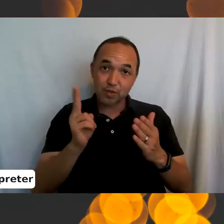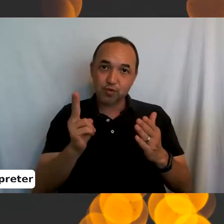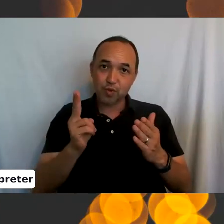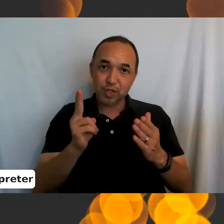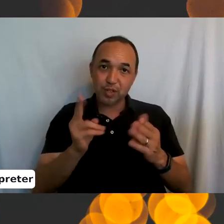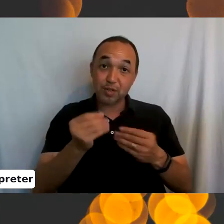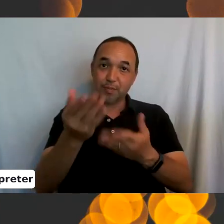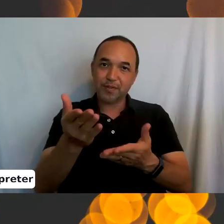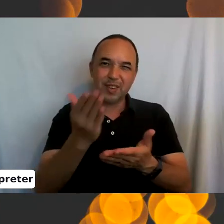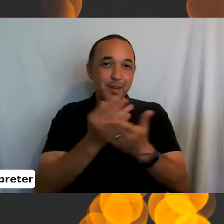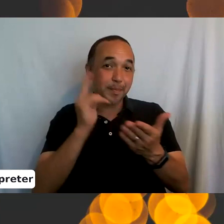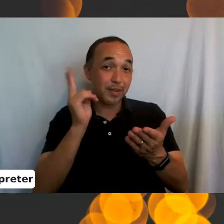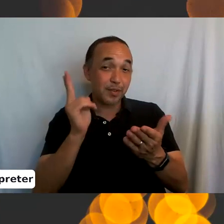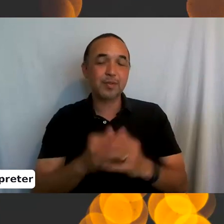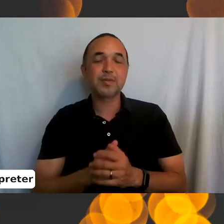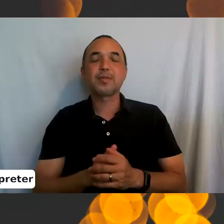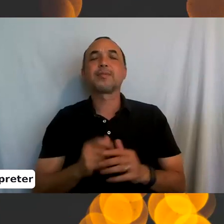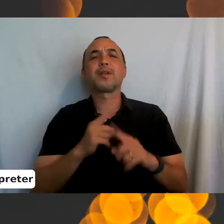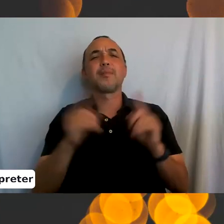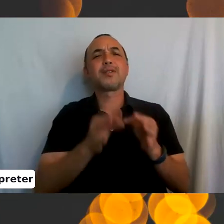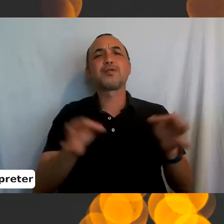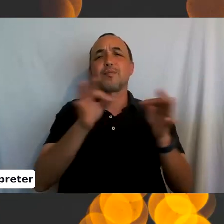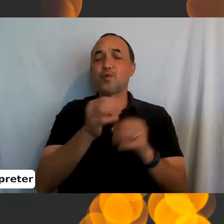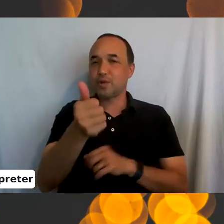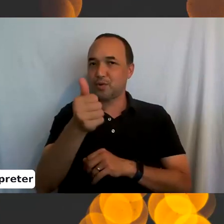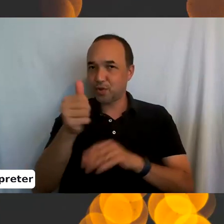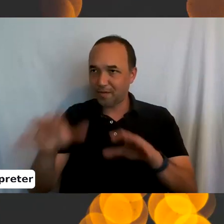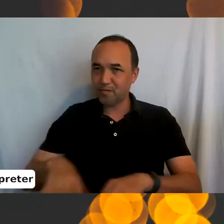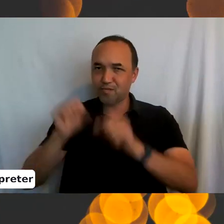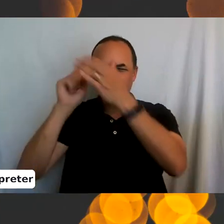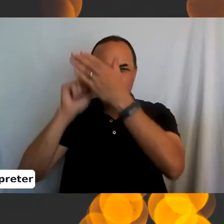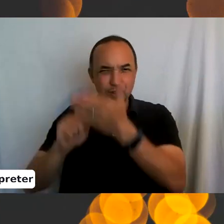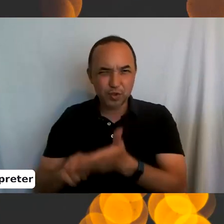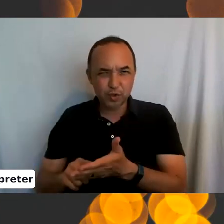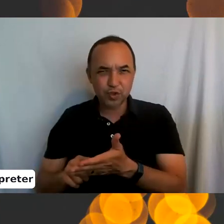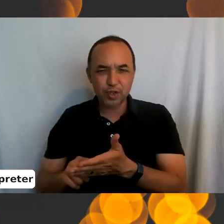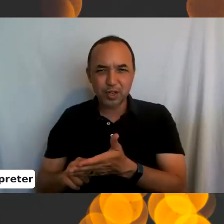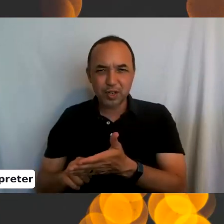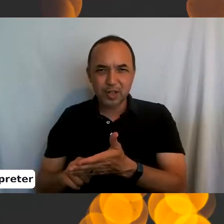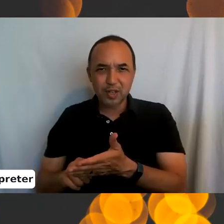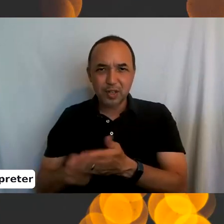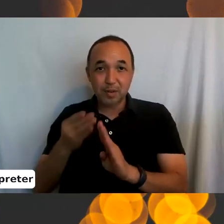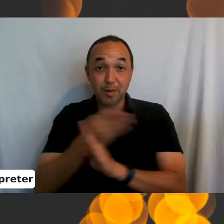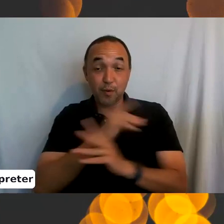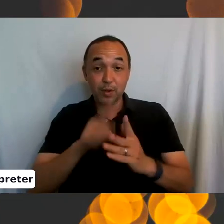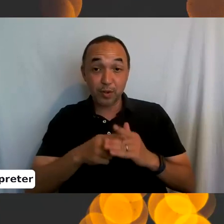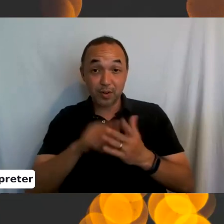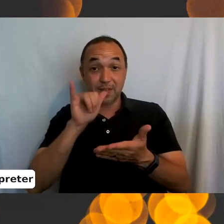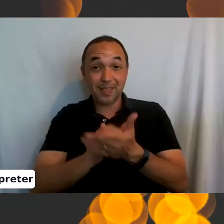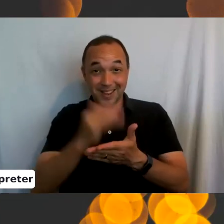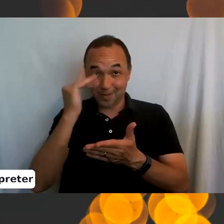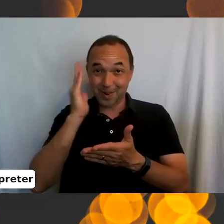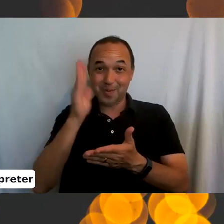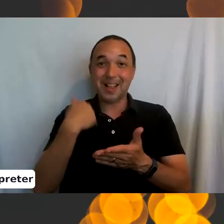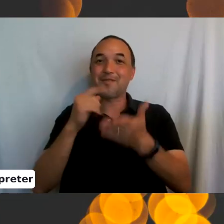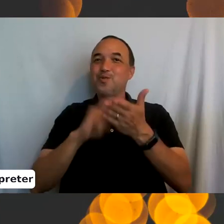But, you know, I think that it is important to also do your own research before you go into any location. And that's why we're doing an entire research class,